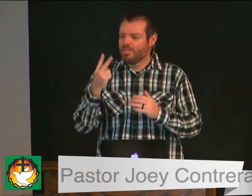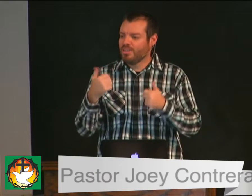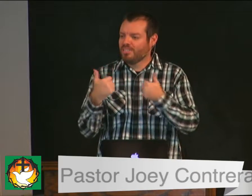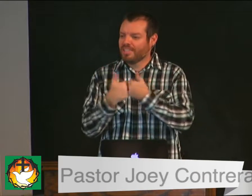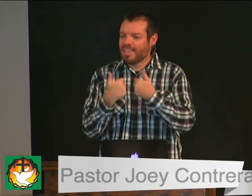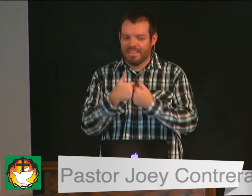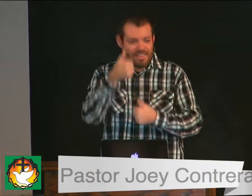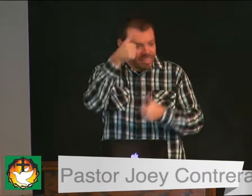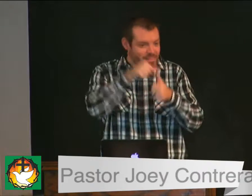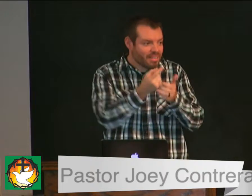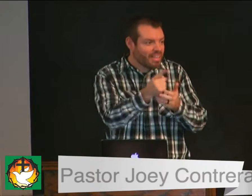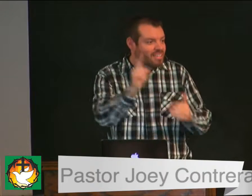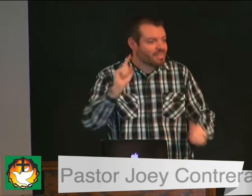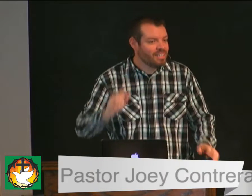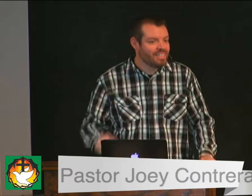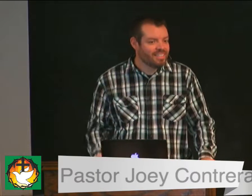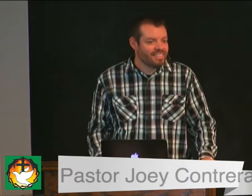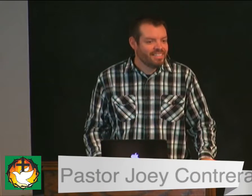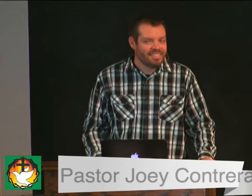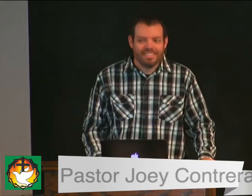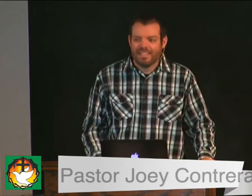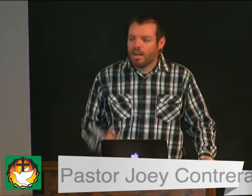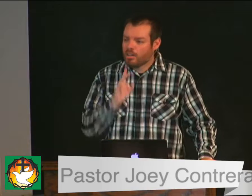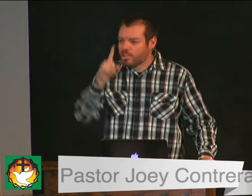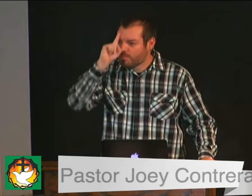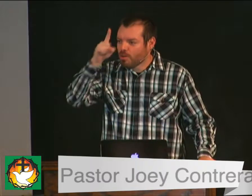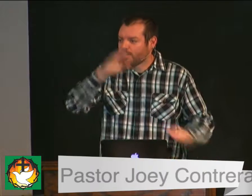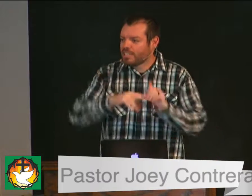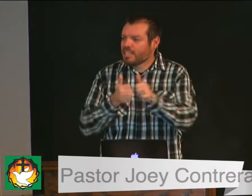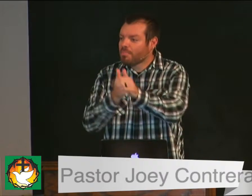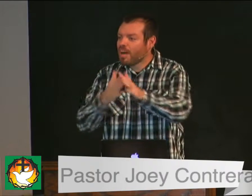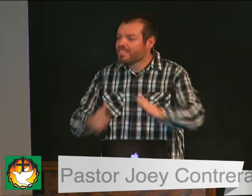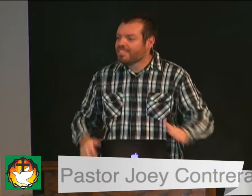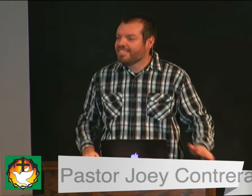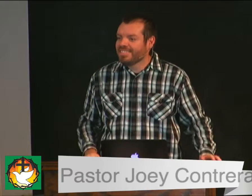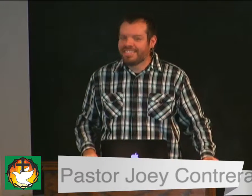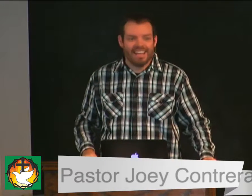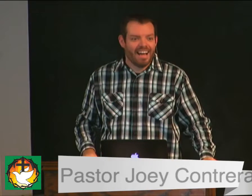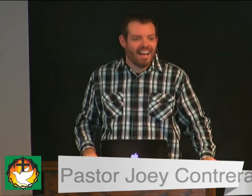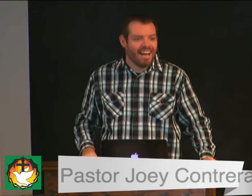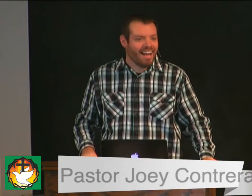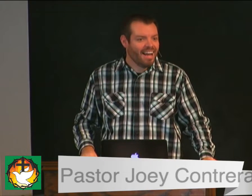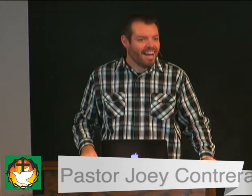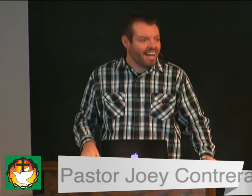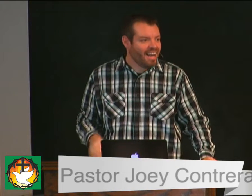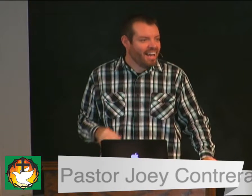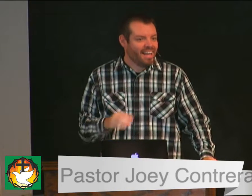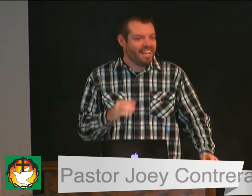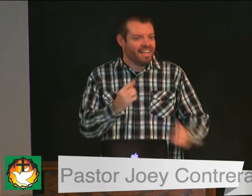Part two of the game ended last week. Are you smarter than an apostle?